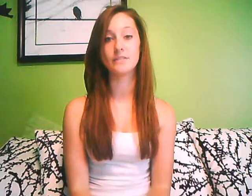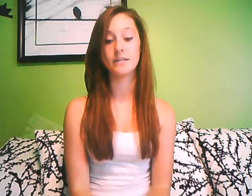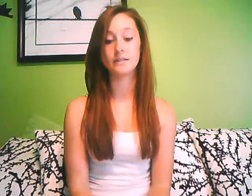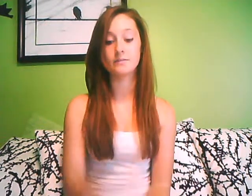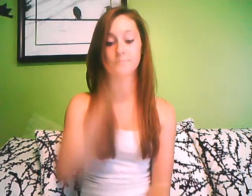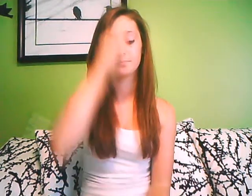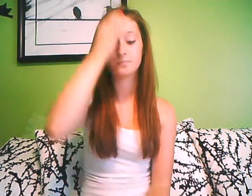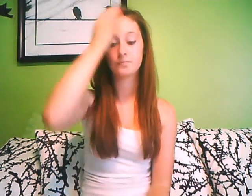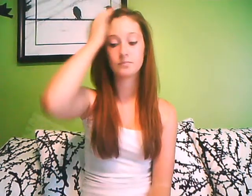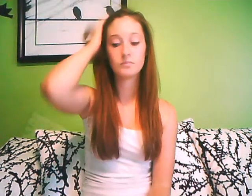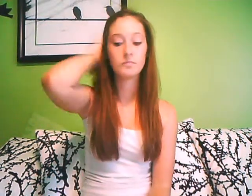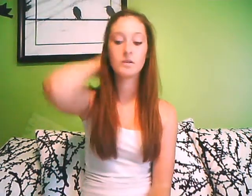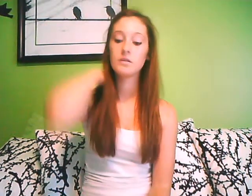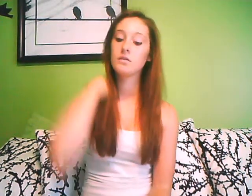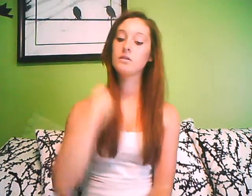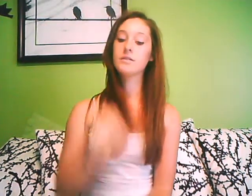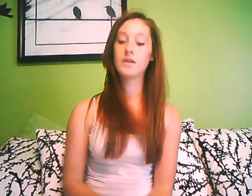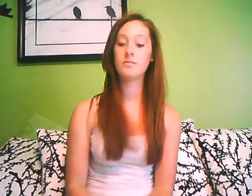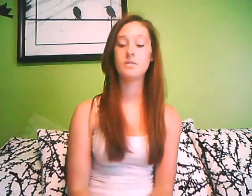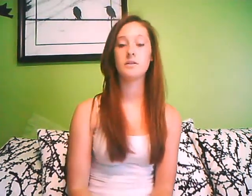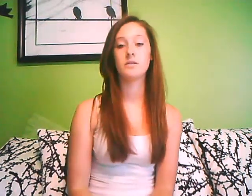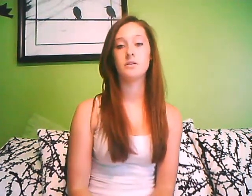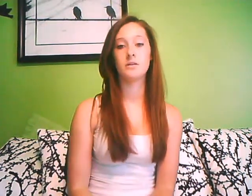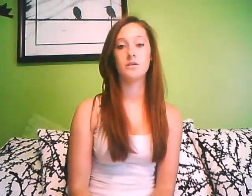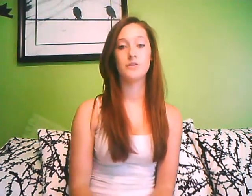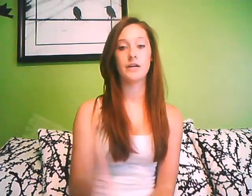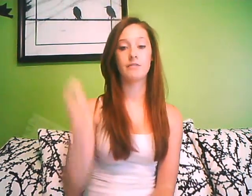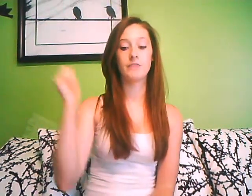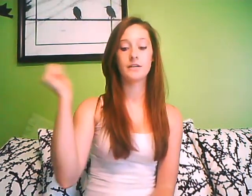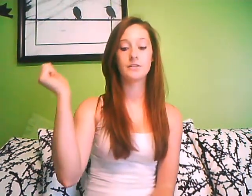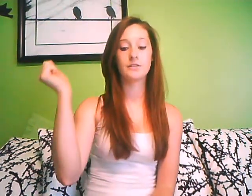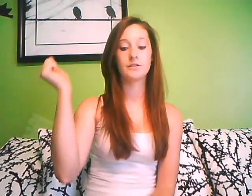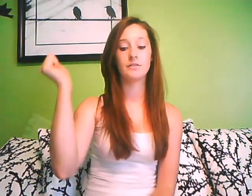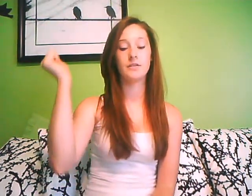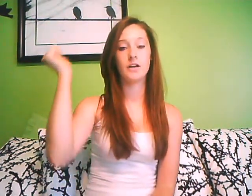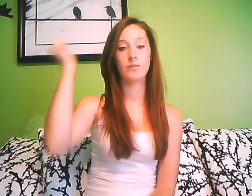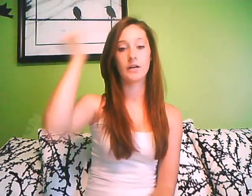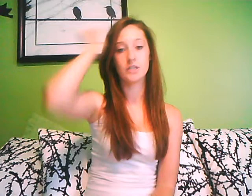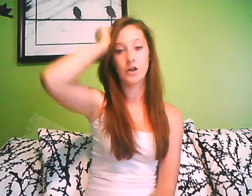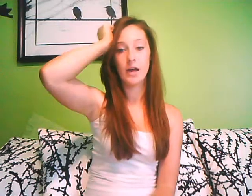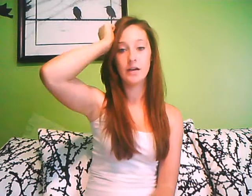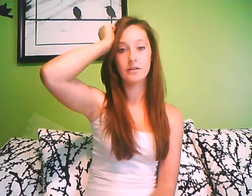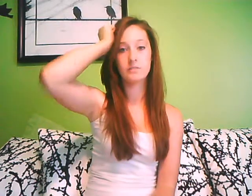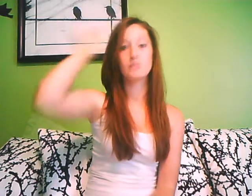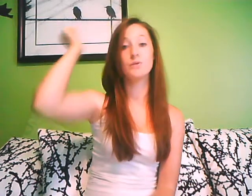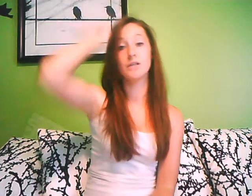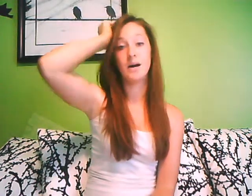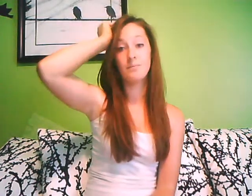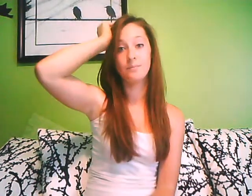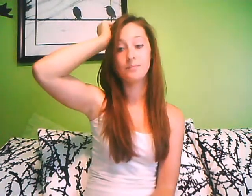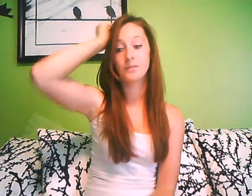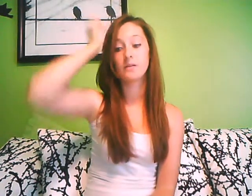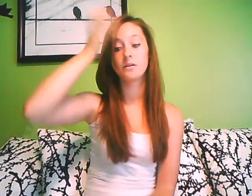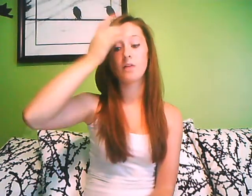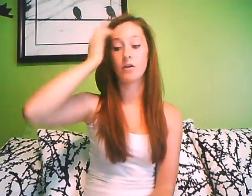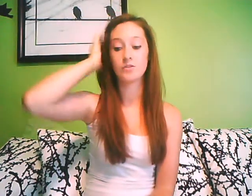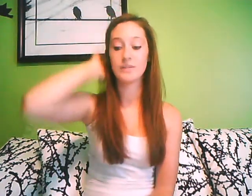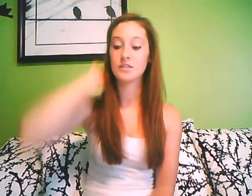devastated. Dumb, you take your fist and you bring it to your head. So dumb. That also means